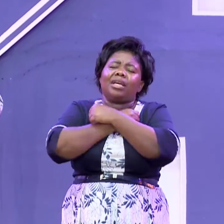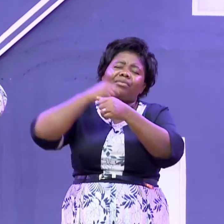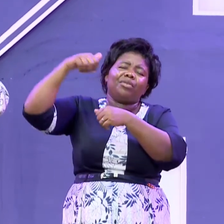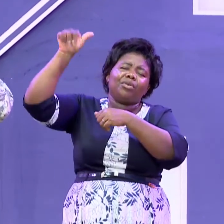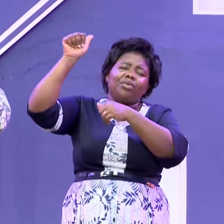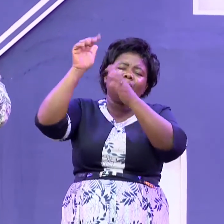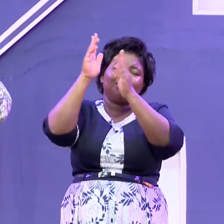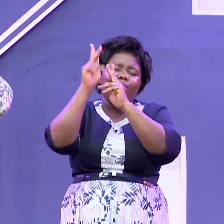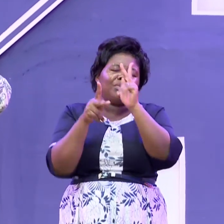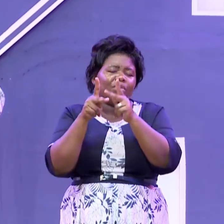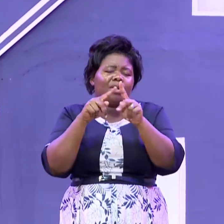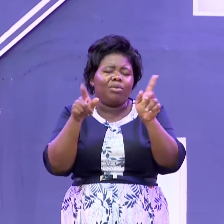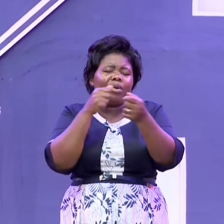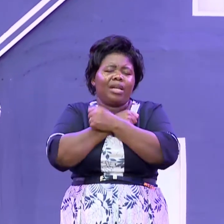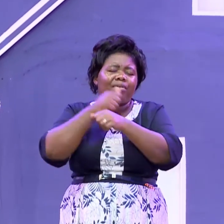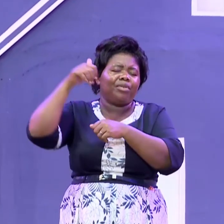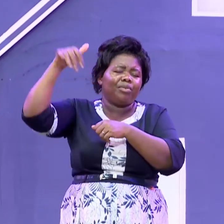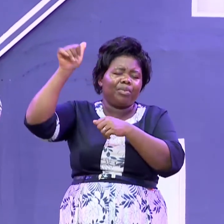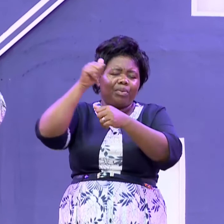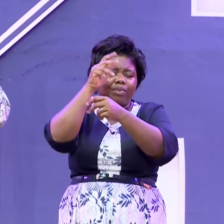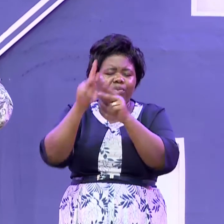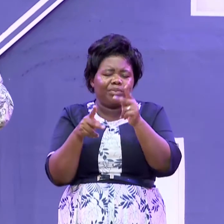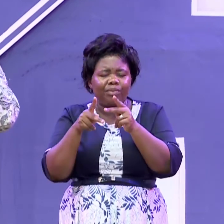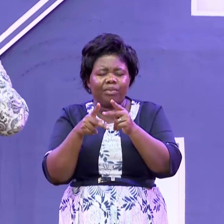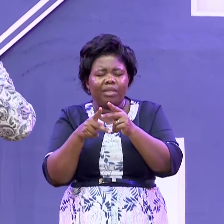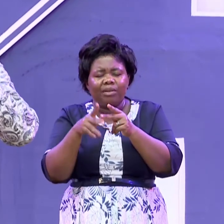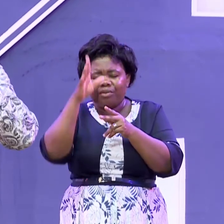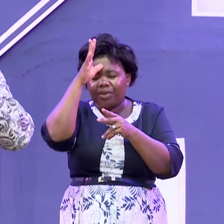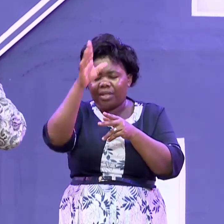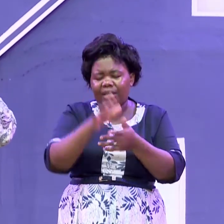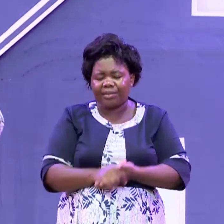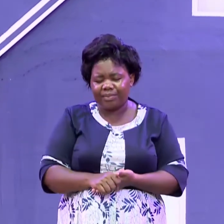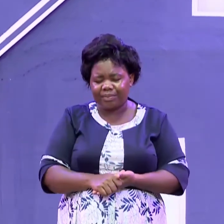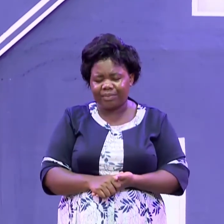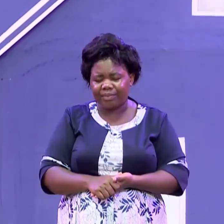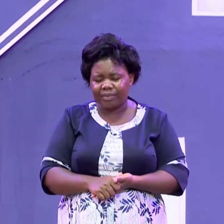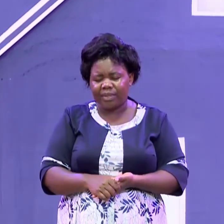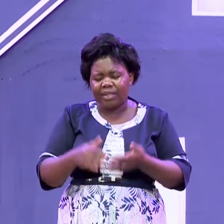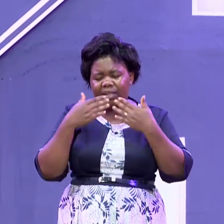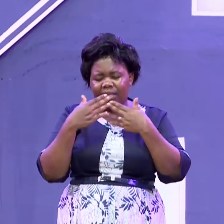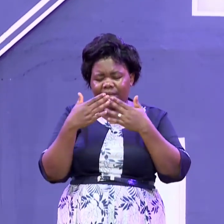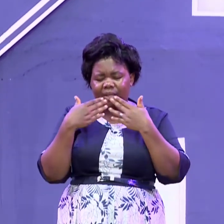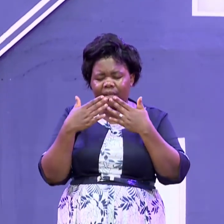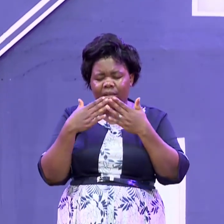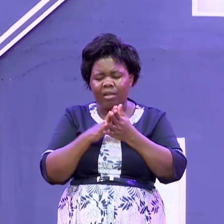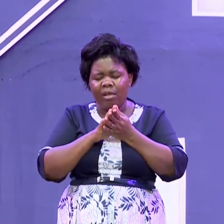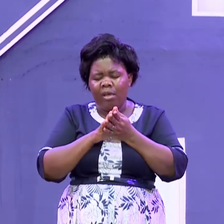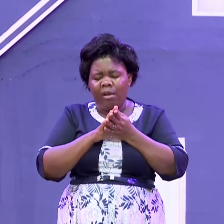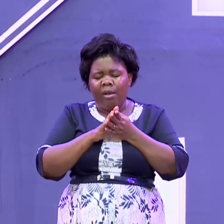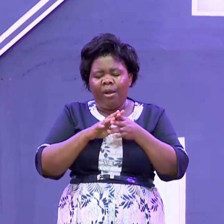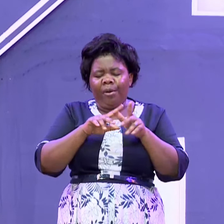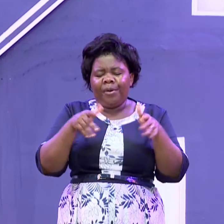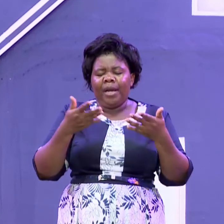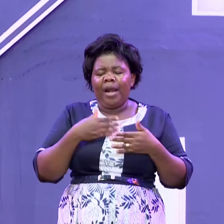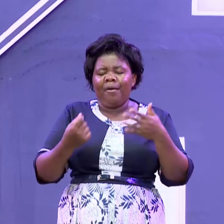you love your people. That you love your people. My good Father, we thank